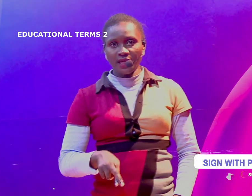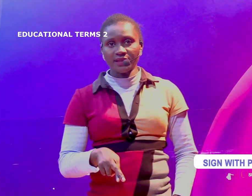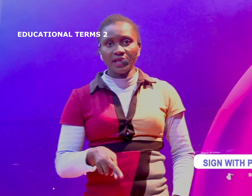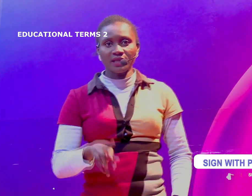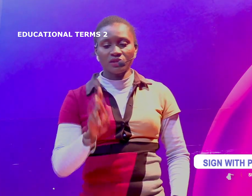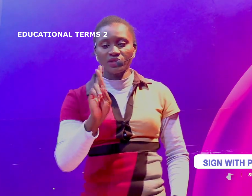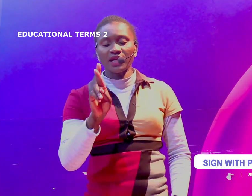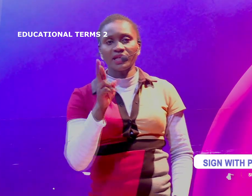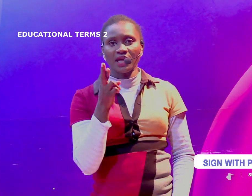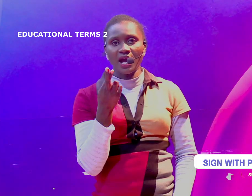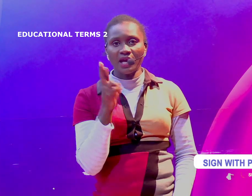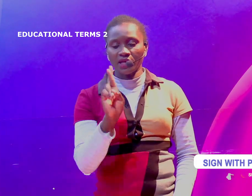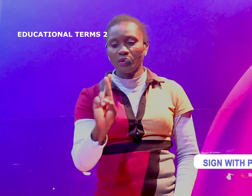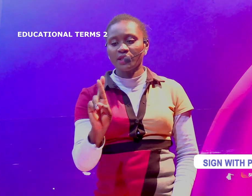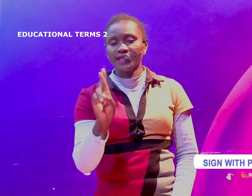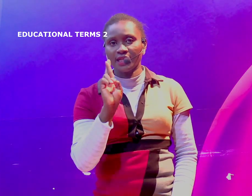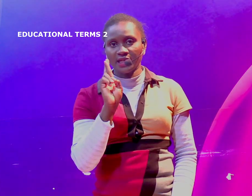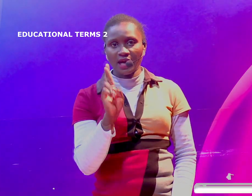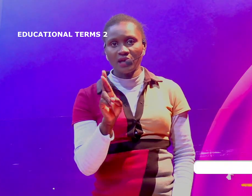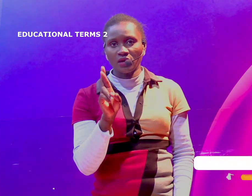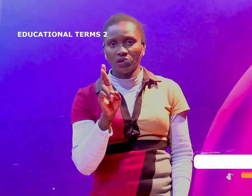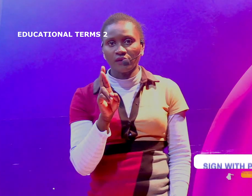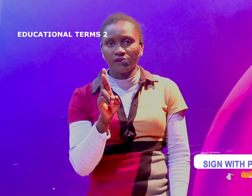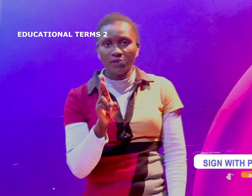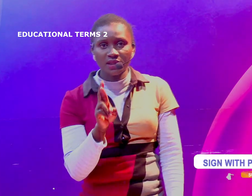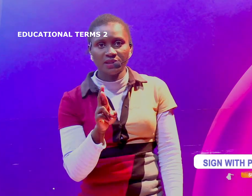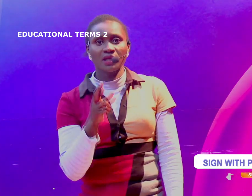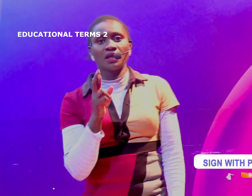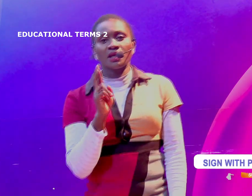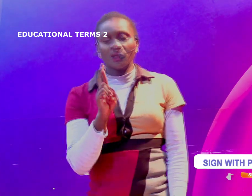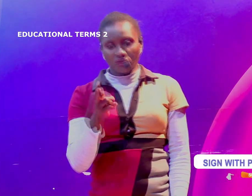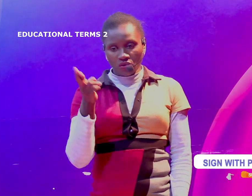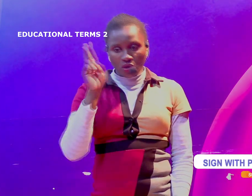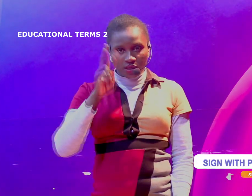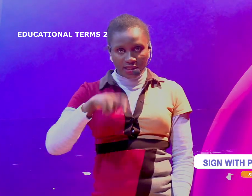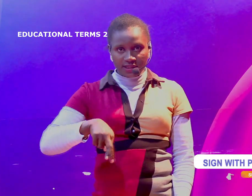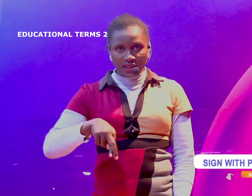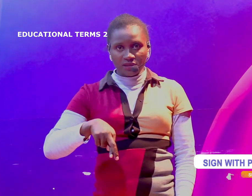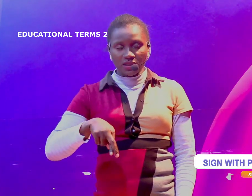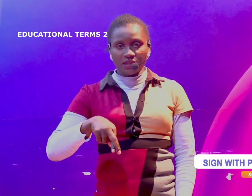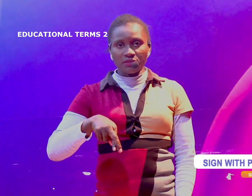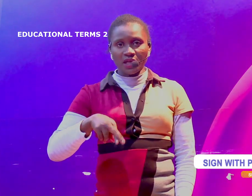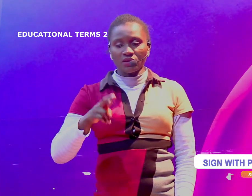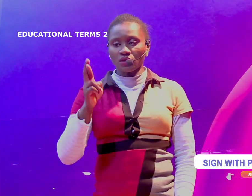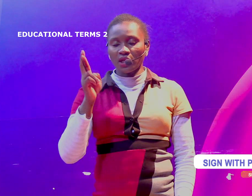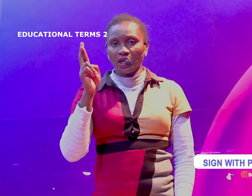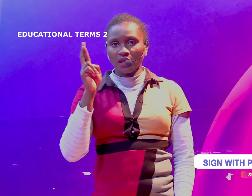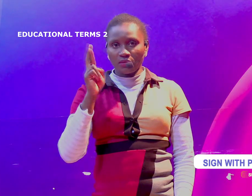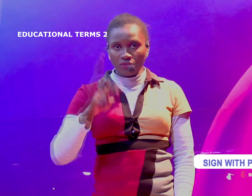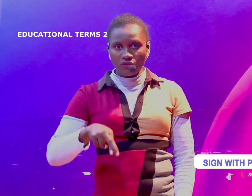Result using a letter R. Remember this letter R on alphabets. So results, will just make a draw line moving